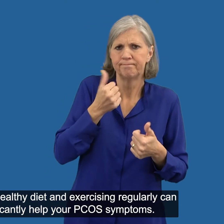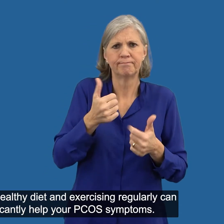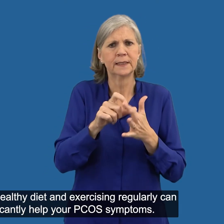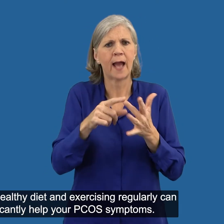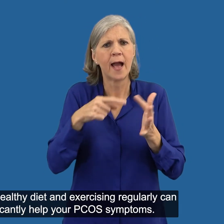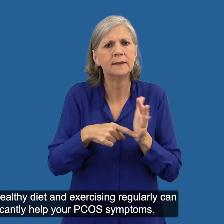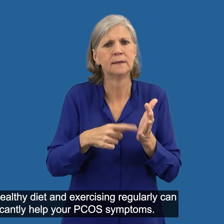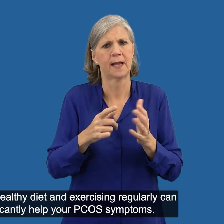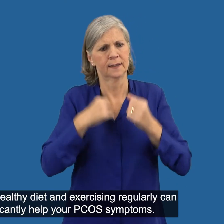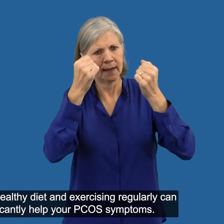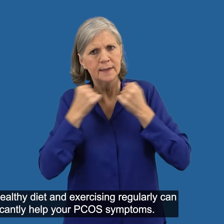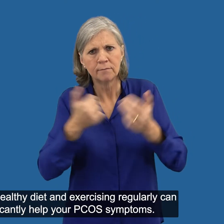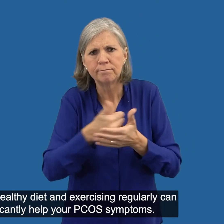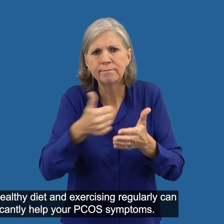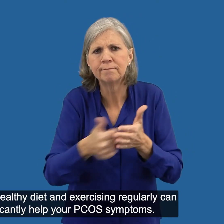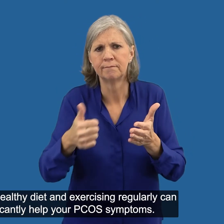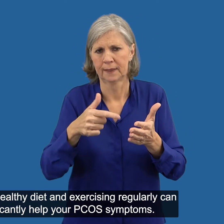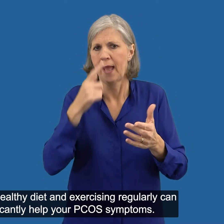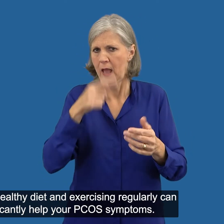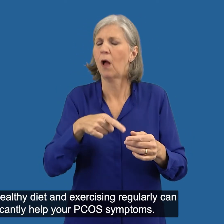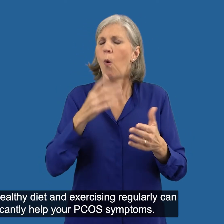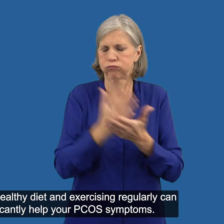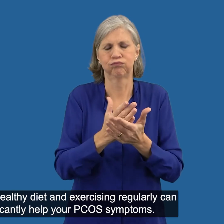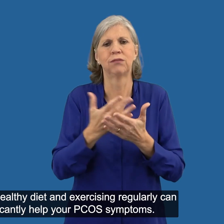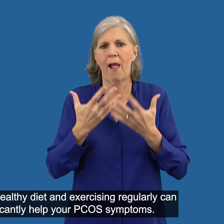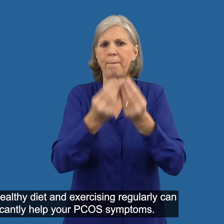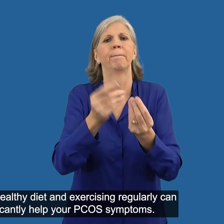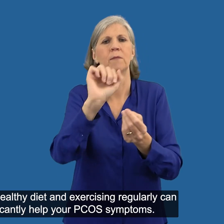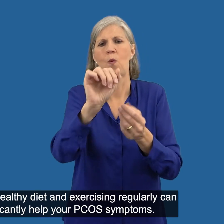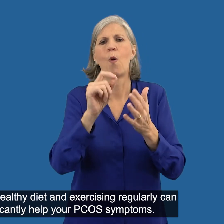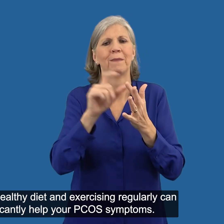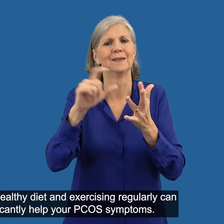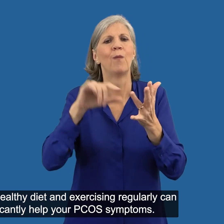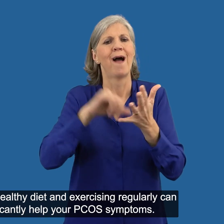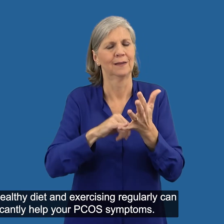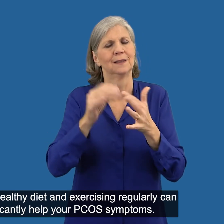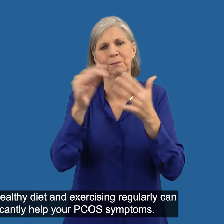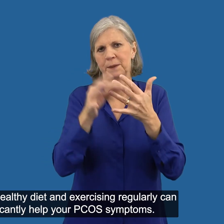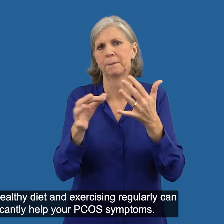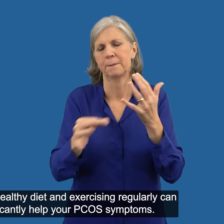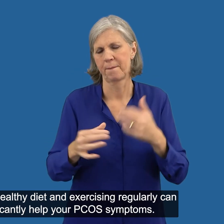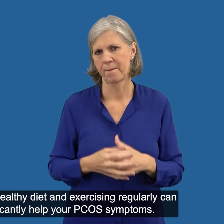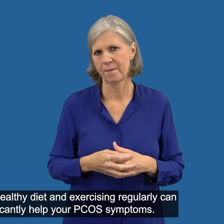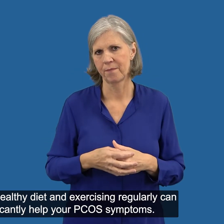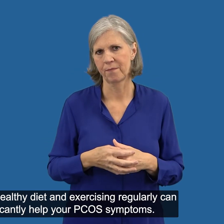Having a healthy diet and exercising regularly can significantly help your PCOS symptoms.